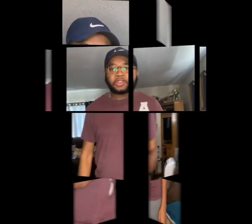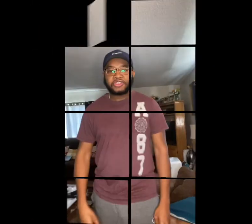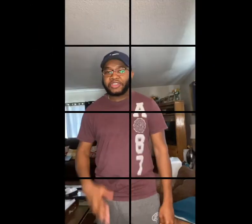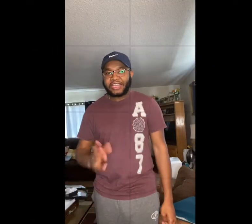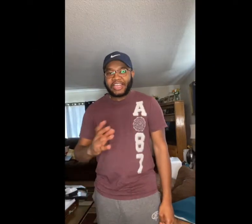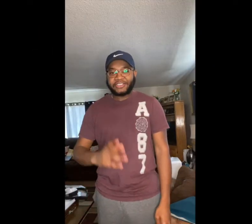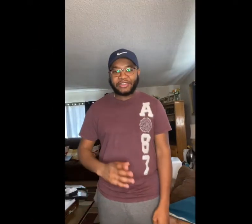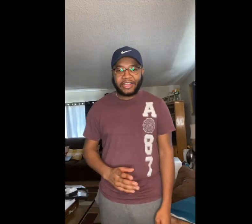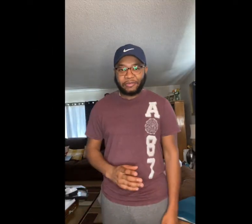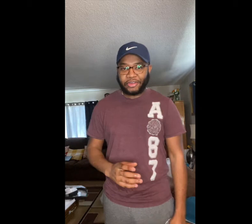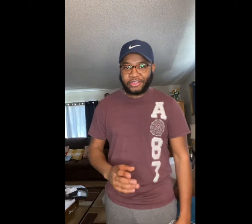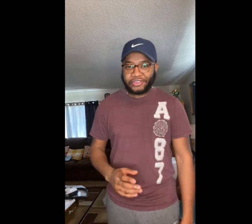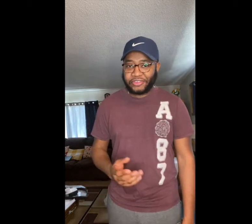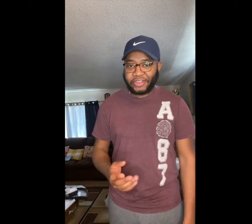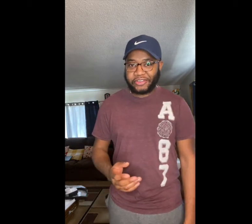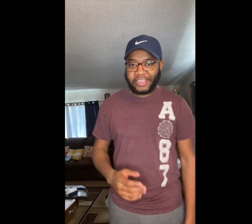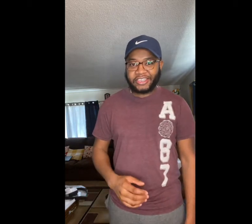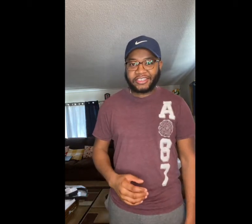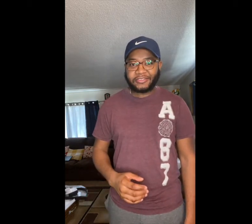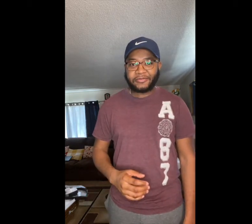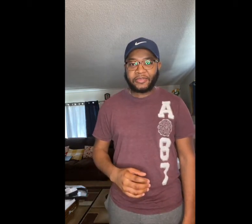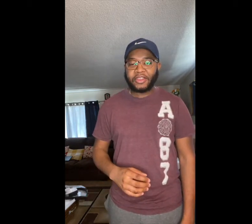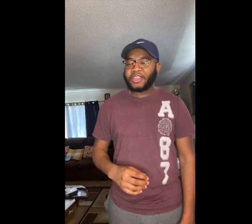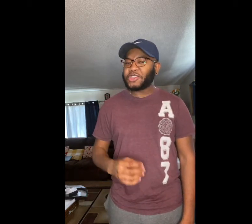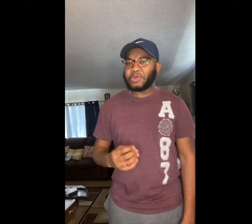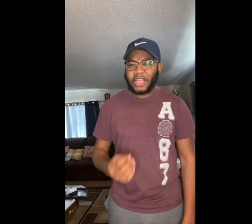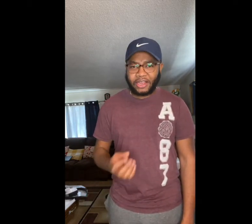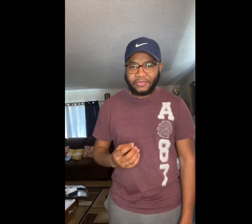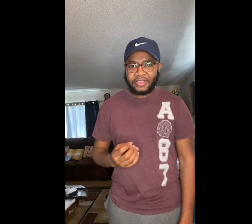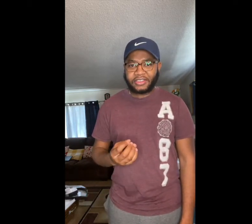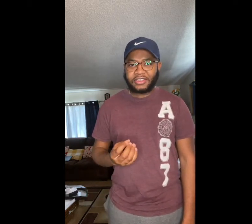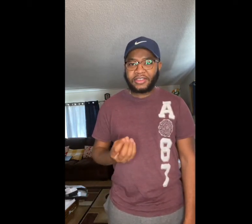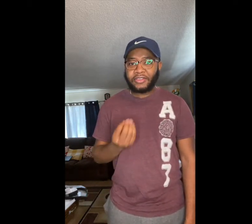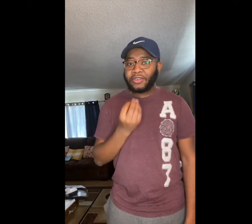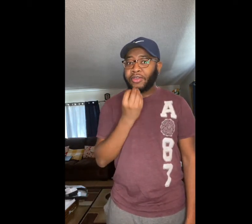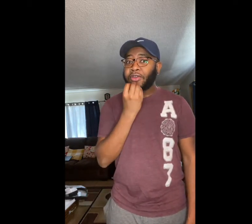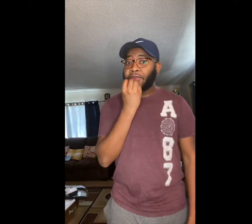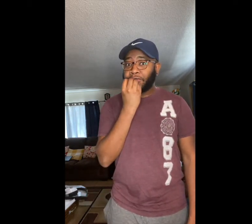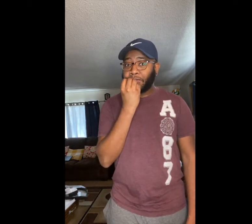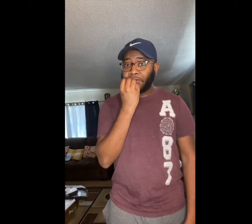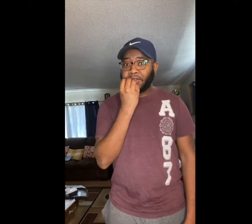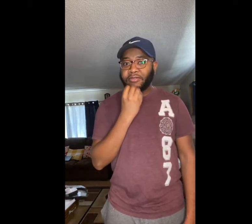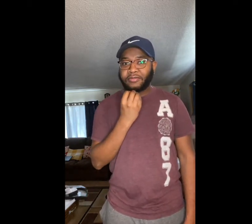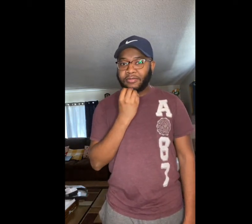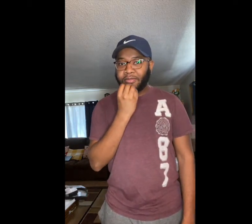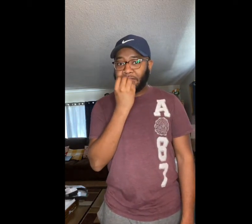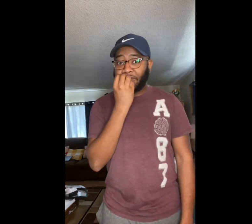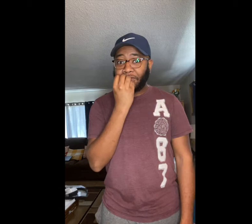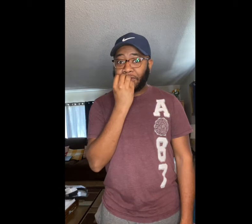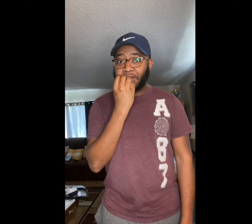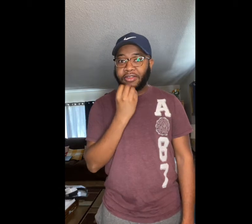So the last two that I'm going to use for now is, because we all love this, food.